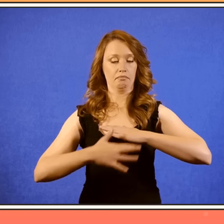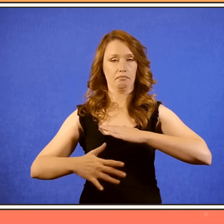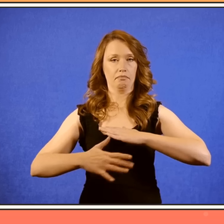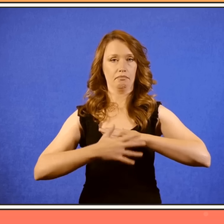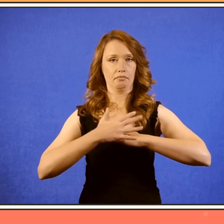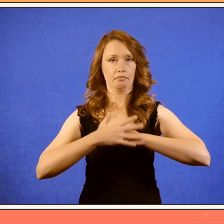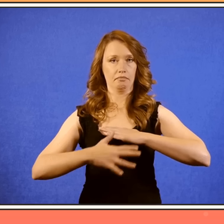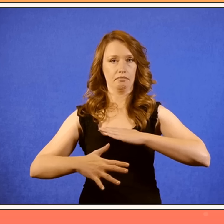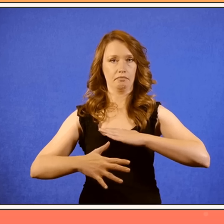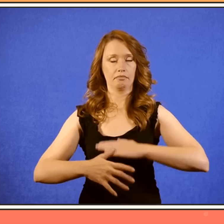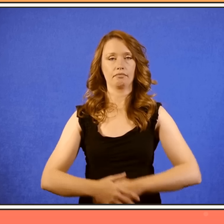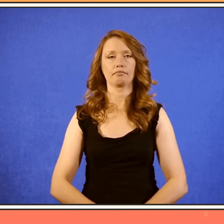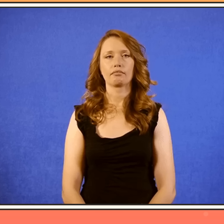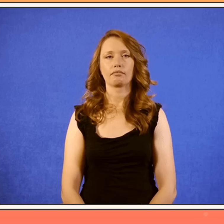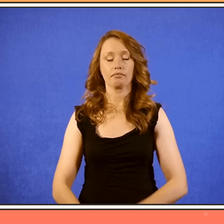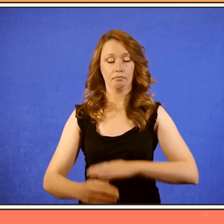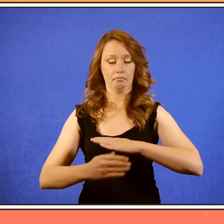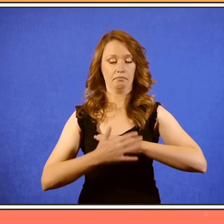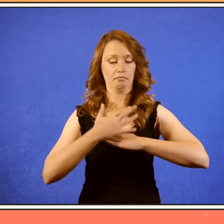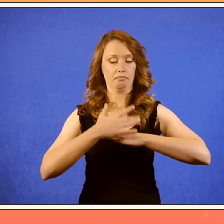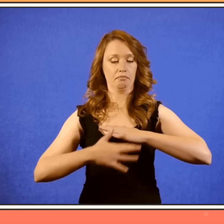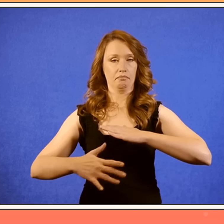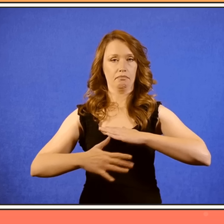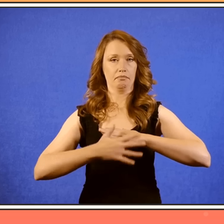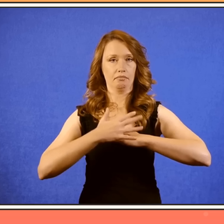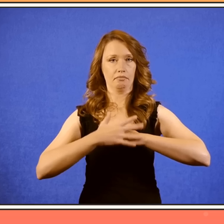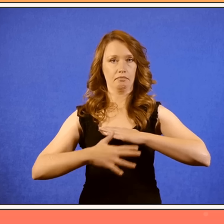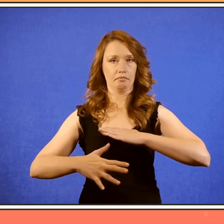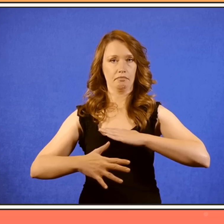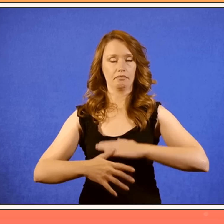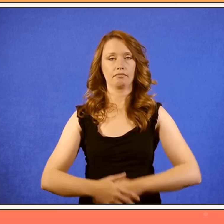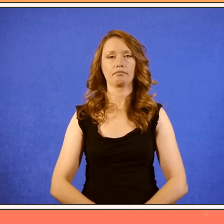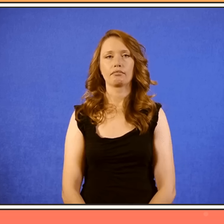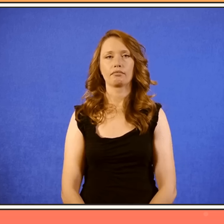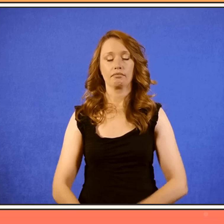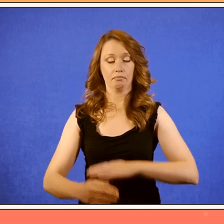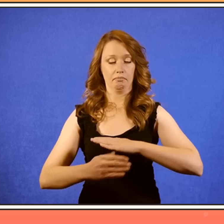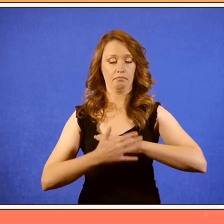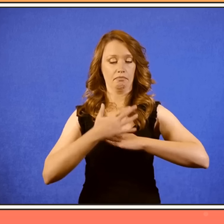Sandy shoreline where the waves roll in.